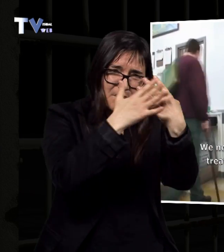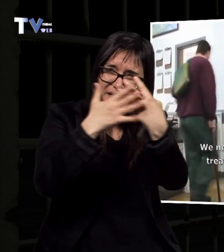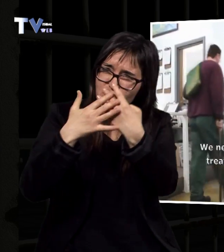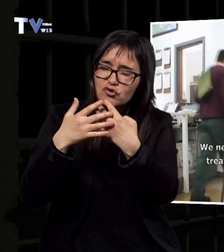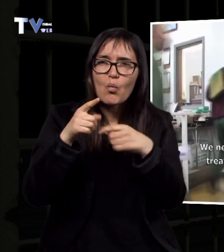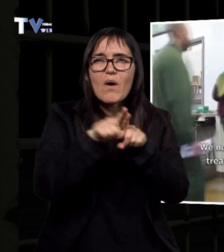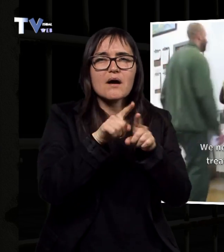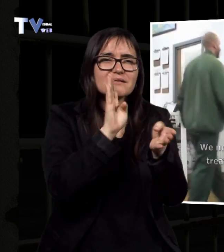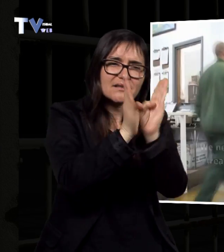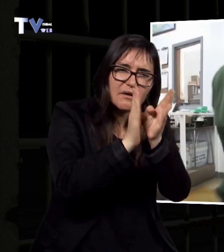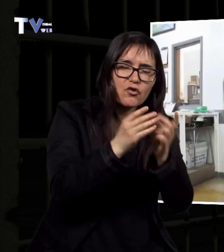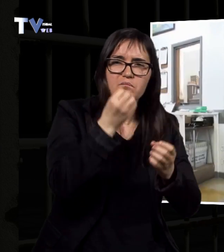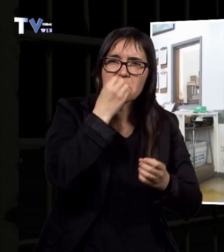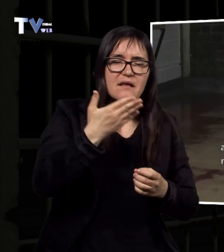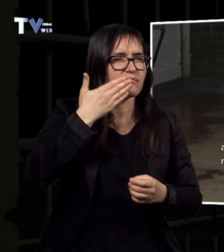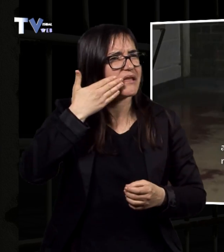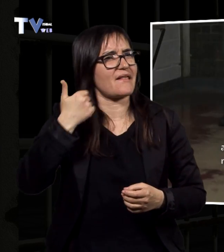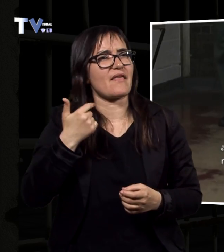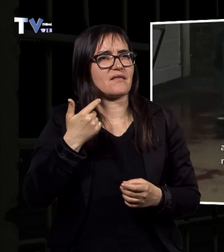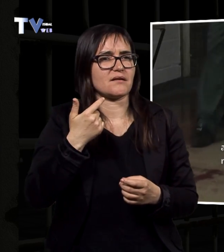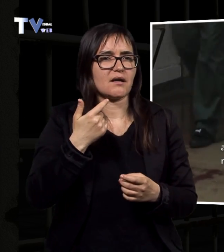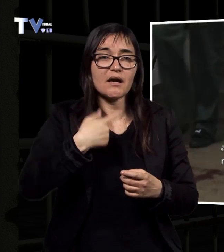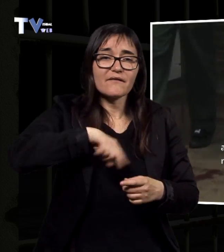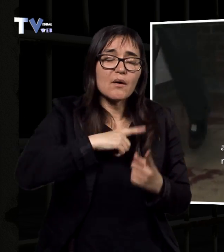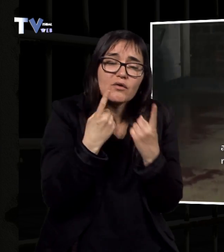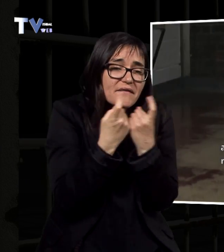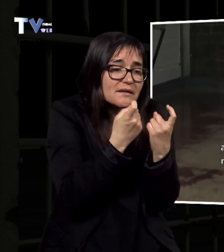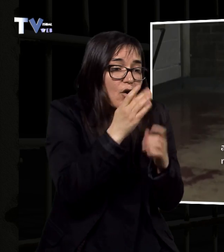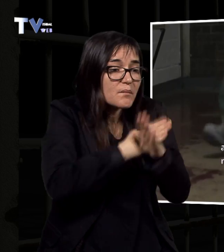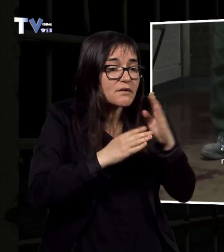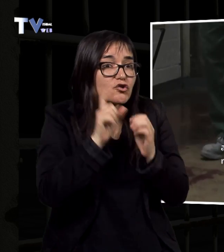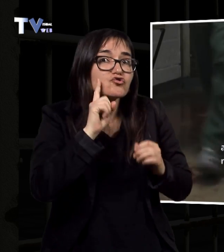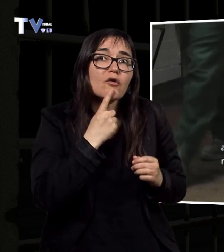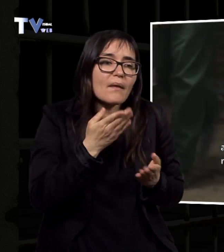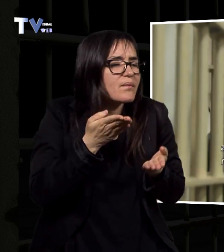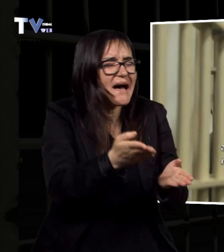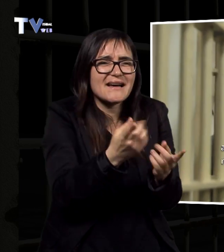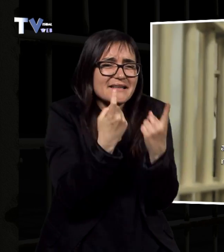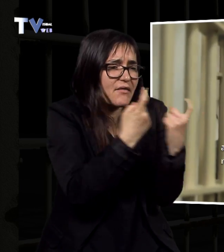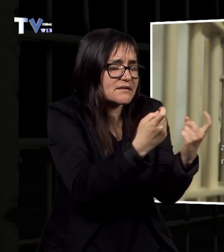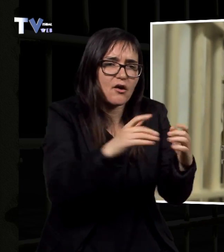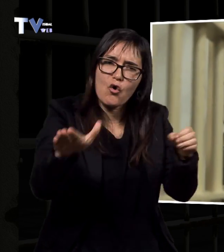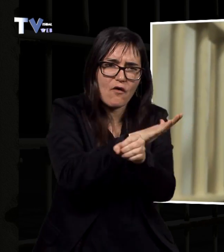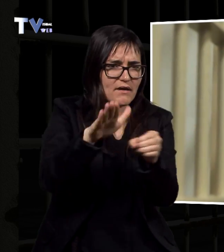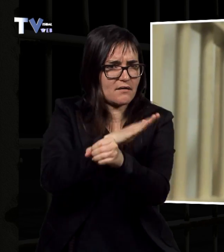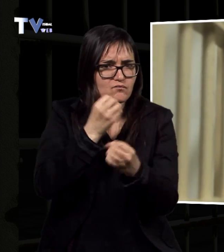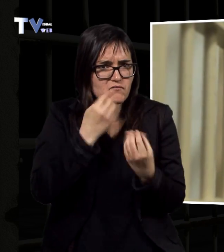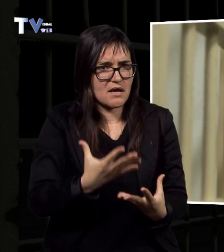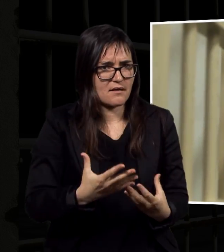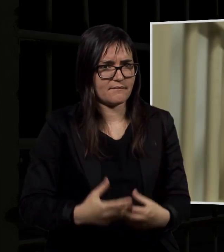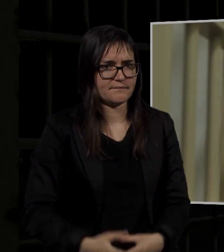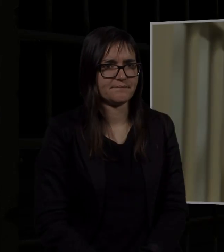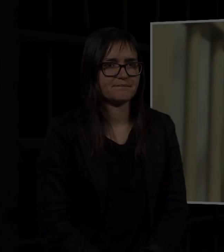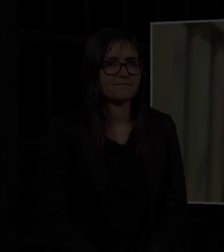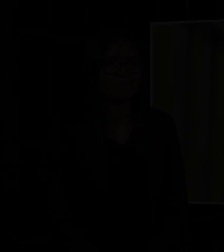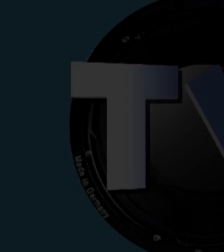institutions treat people with decency and dignity and provide them with what they need to live a safe, secure life.